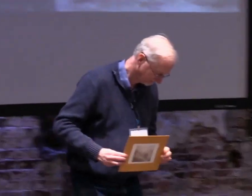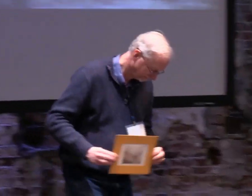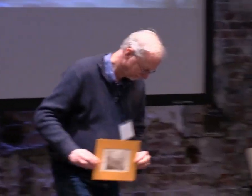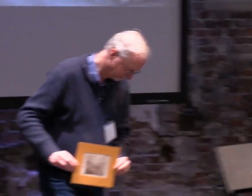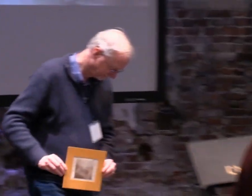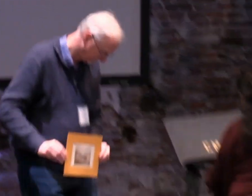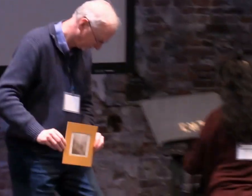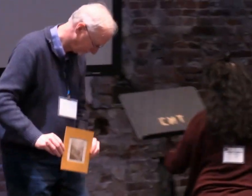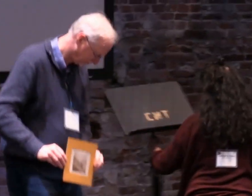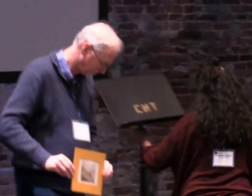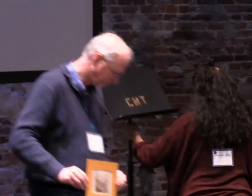and an artist.